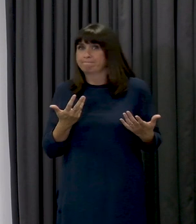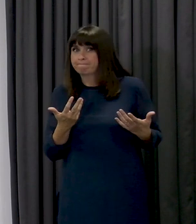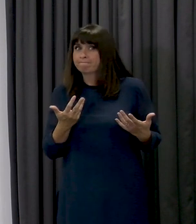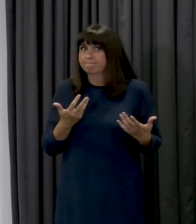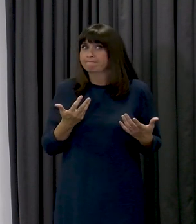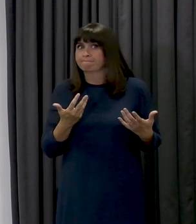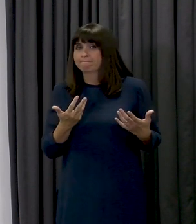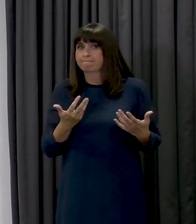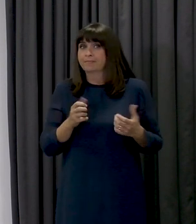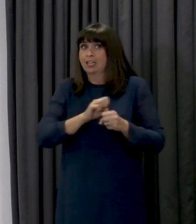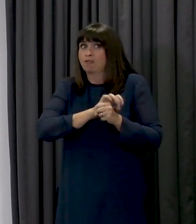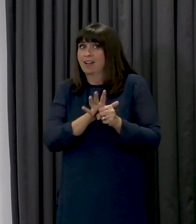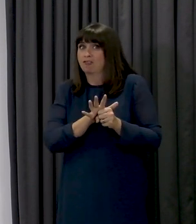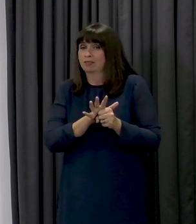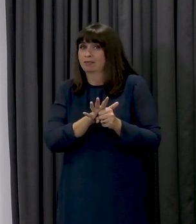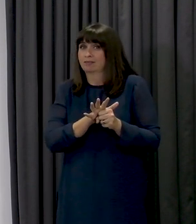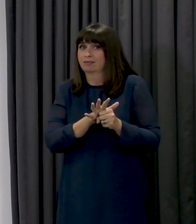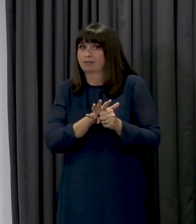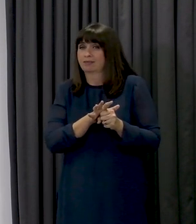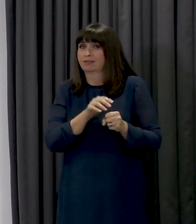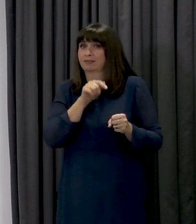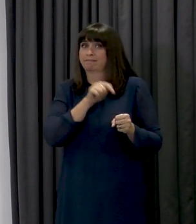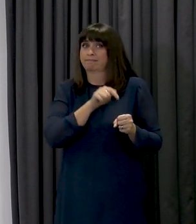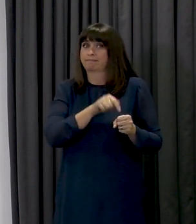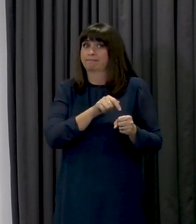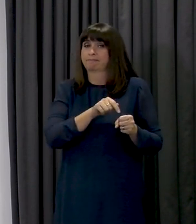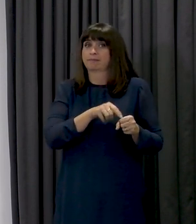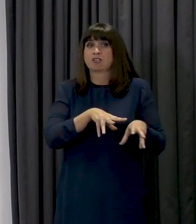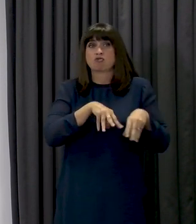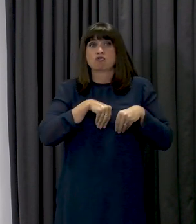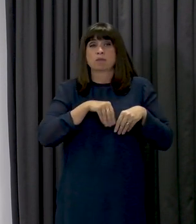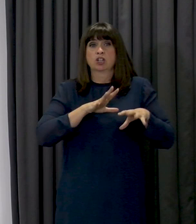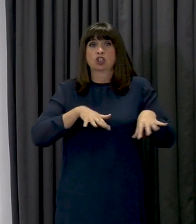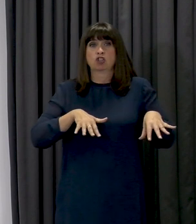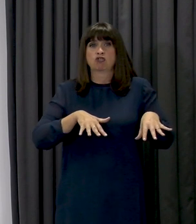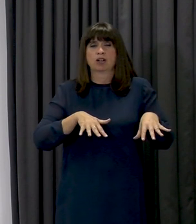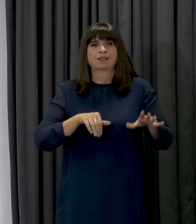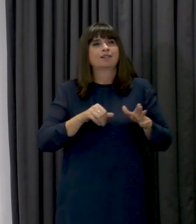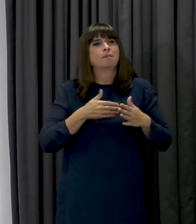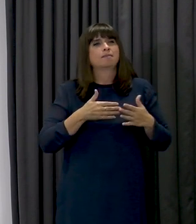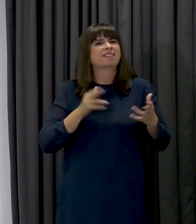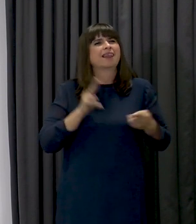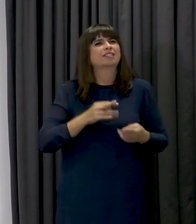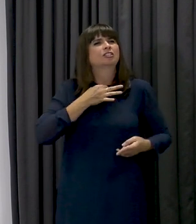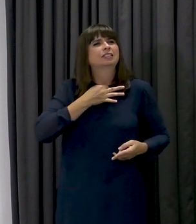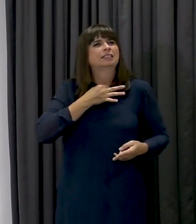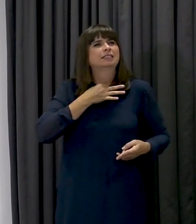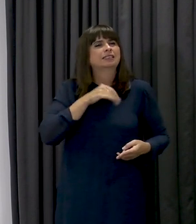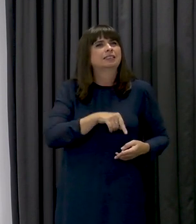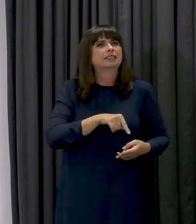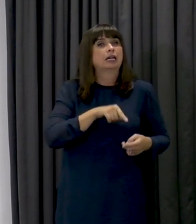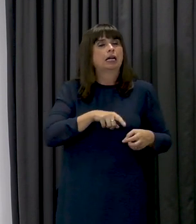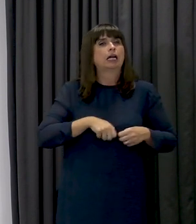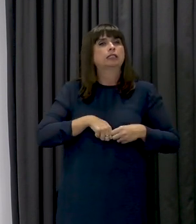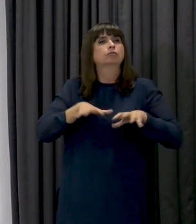which this virus doesn't have the same dramatic impact on young children and they don't circulate it to other people in the way